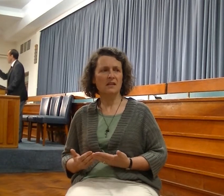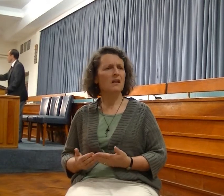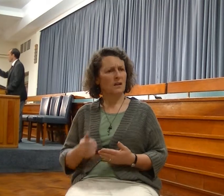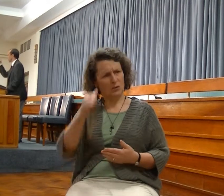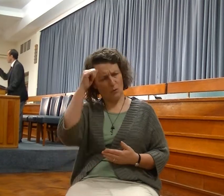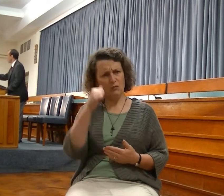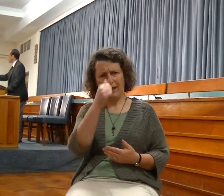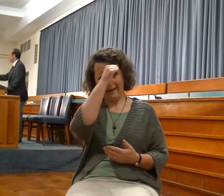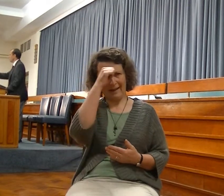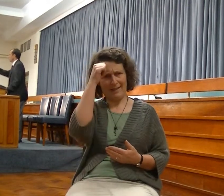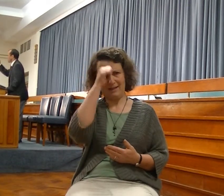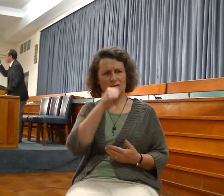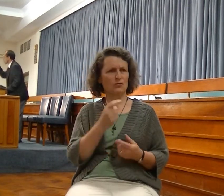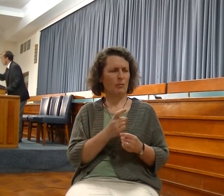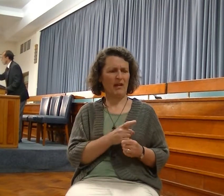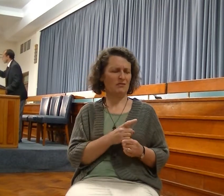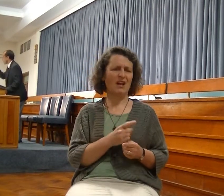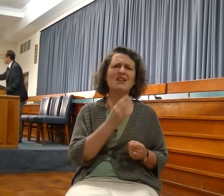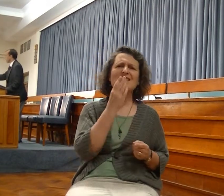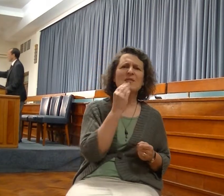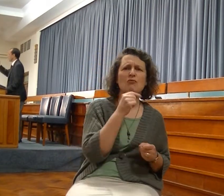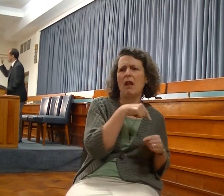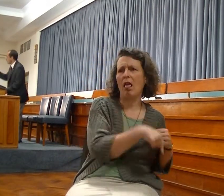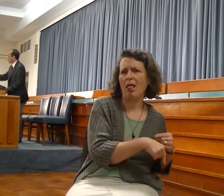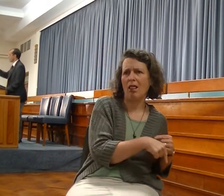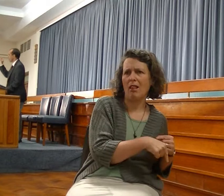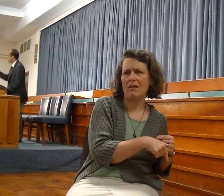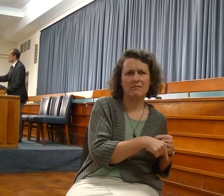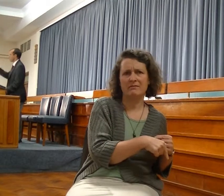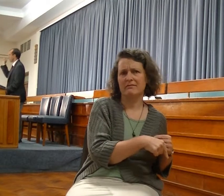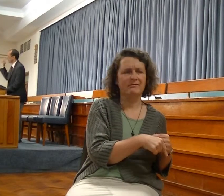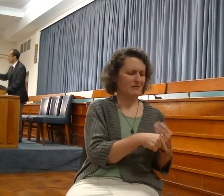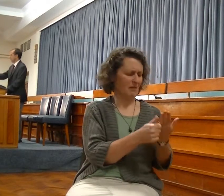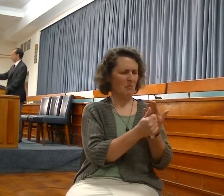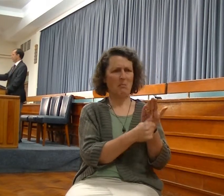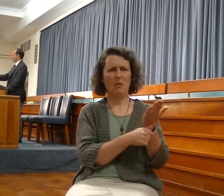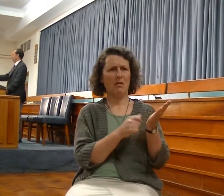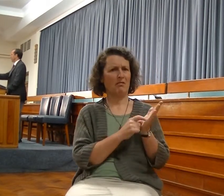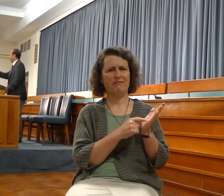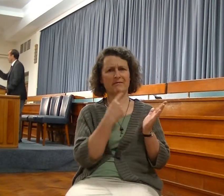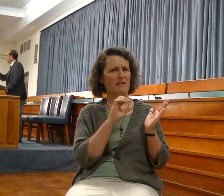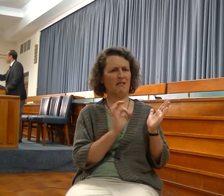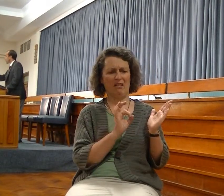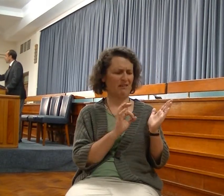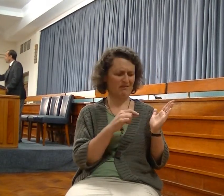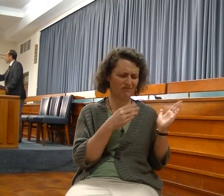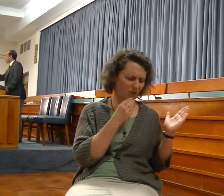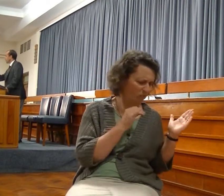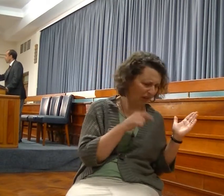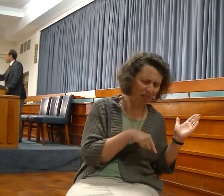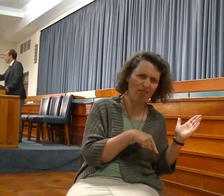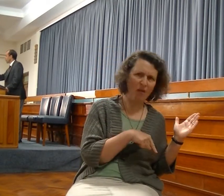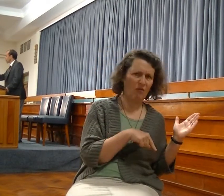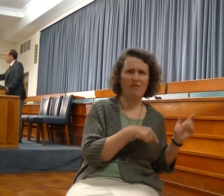hope. It's never mentioned in the Bible. Soul sleeping is never mentioned in the Bible. The